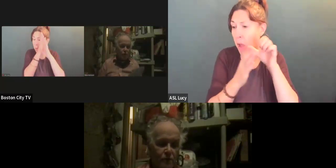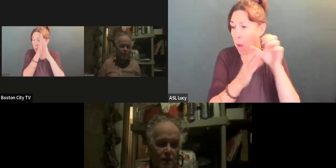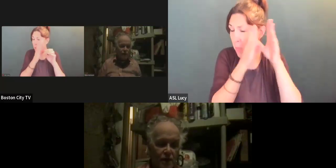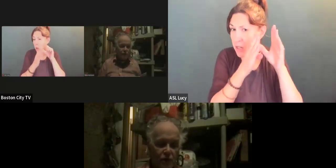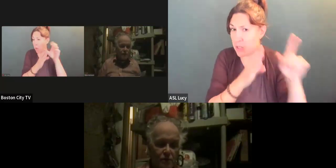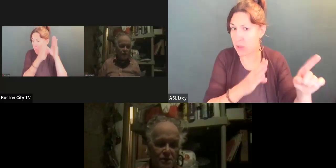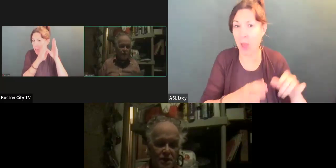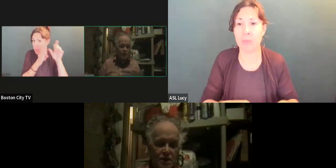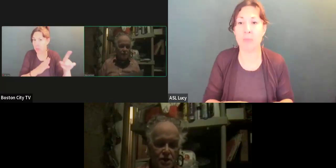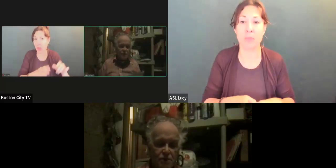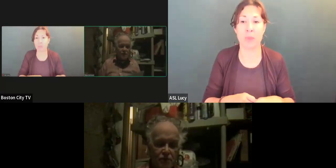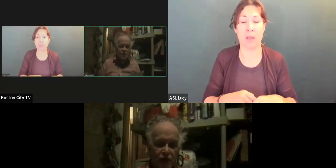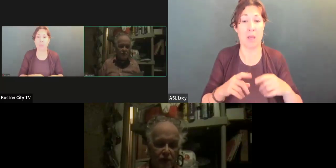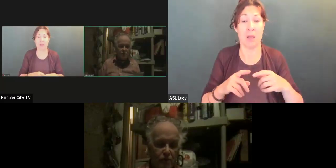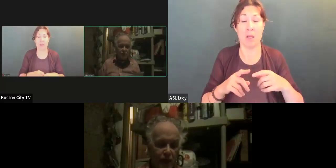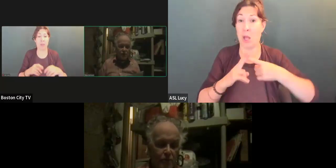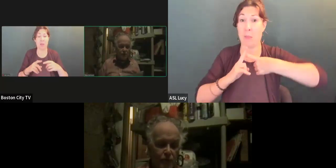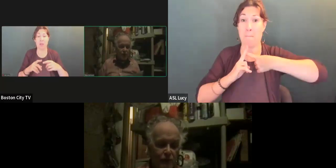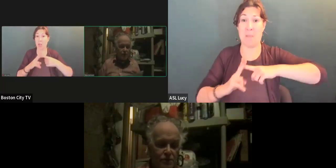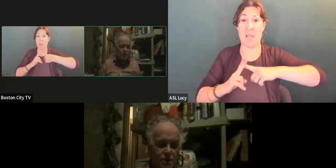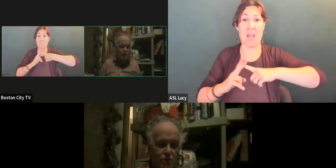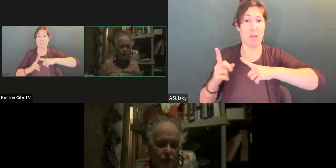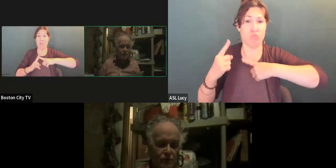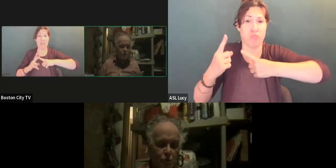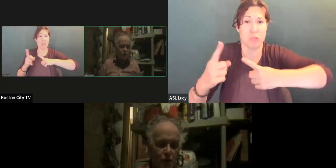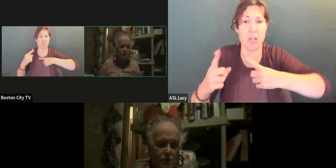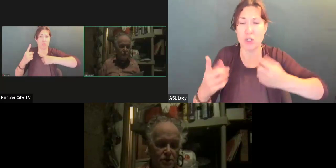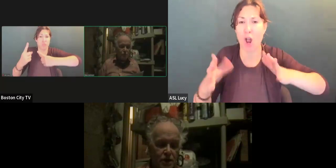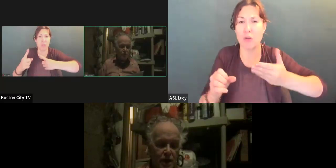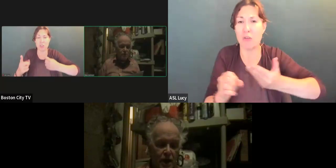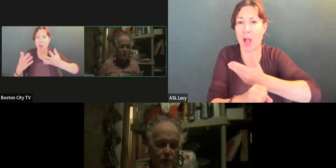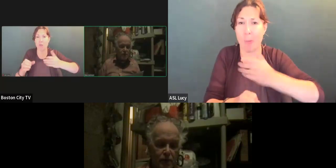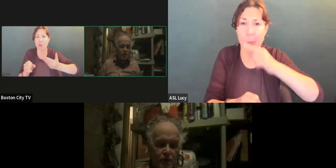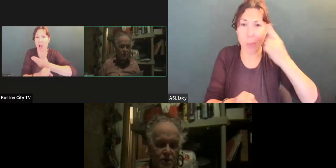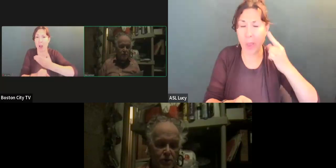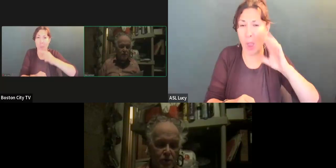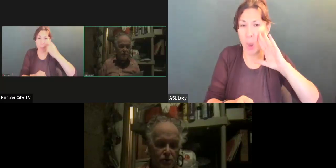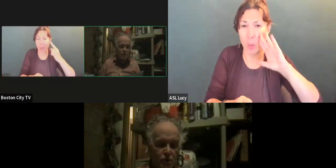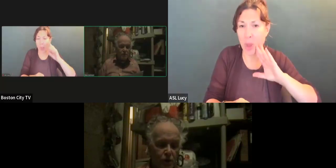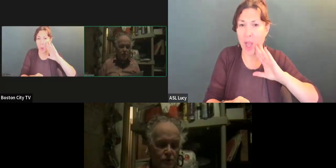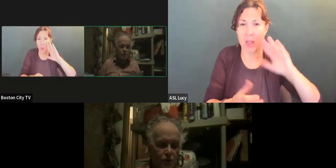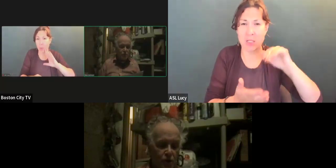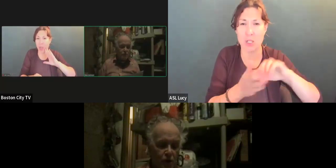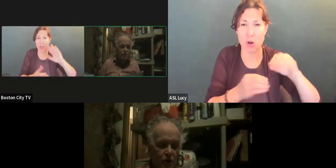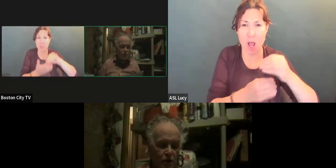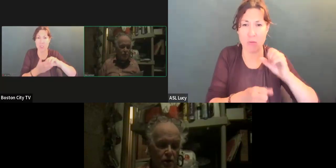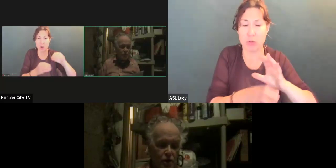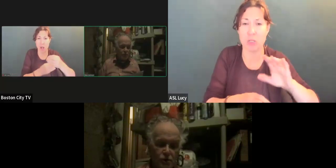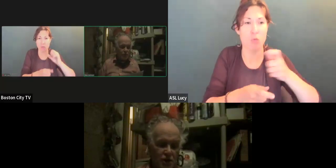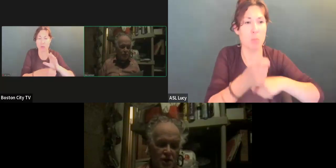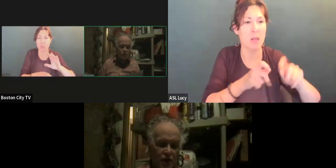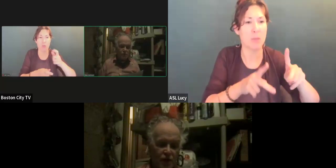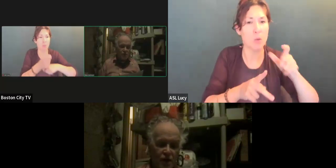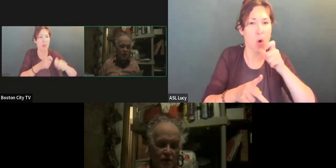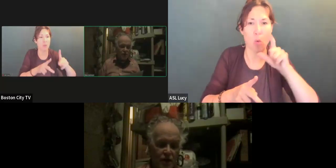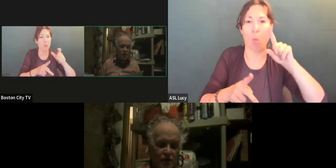Right from the beginning of her misleadership, she fired Black and brown central office workers and replaced them with those loyal to her. You